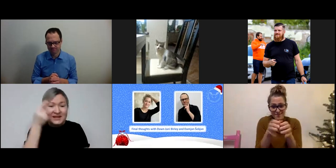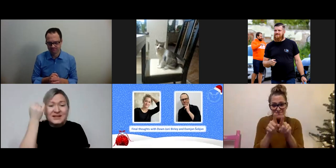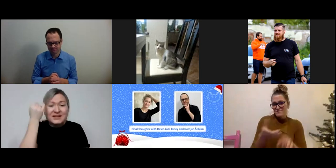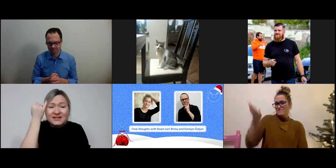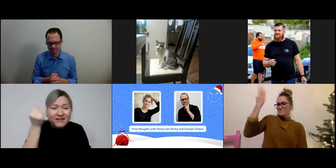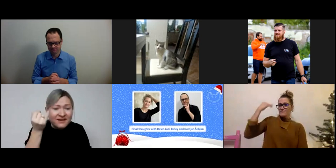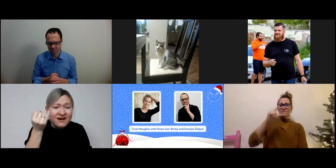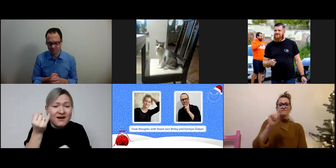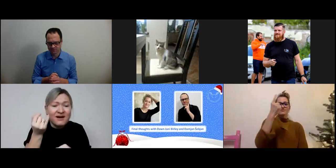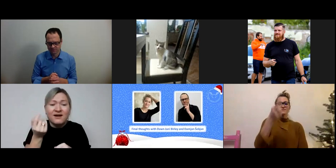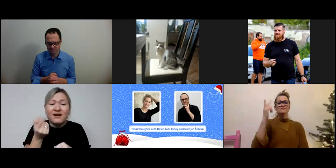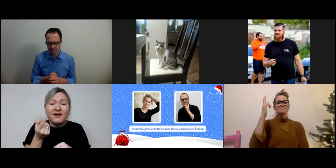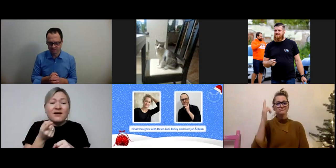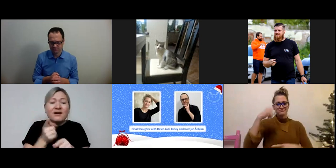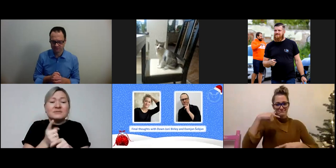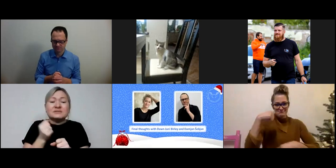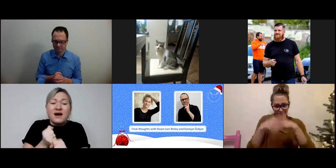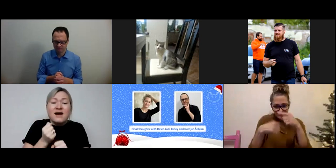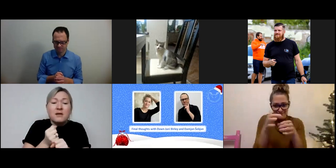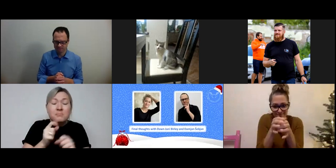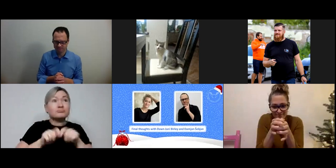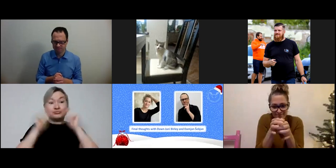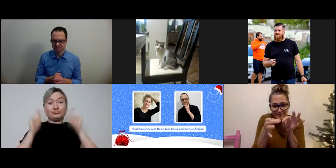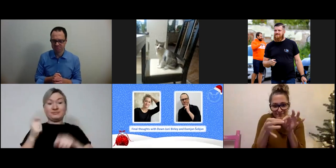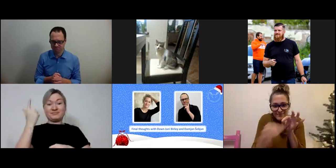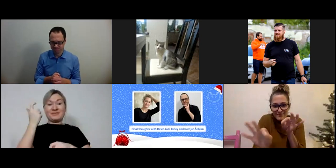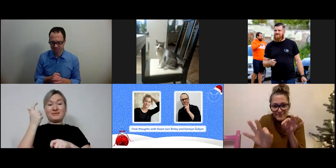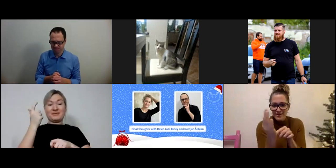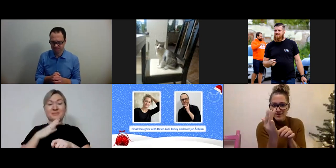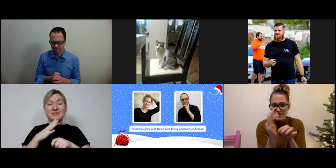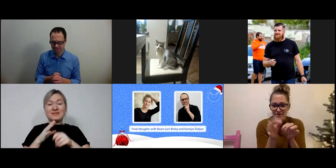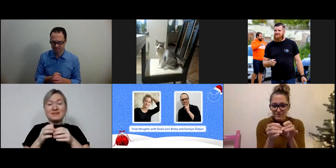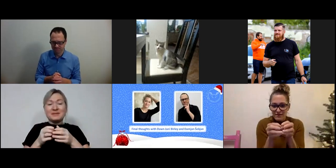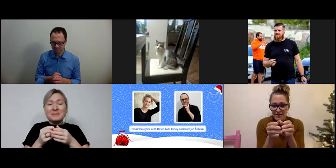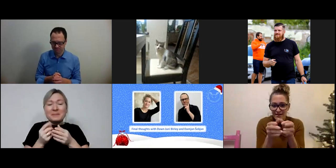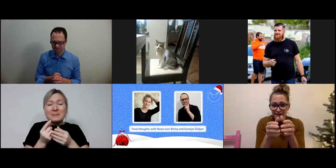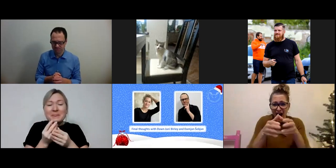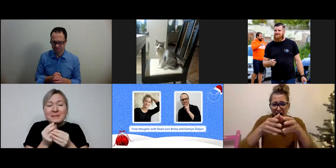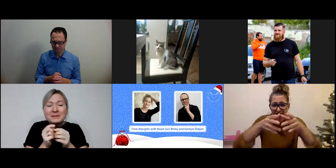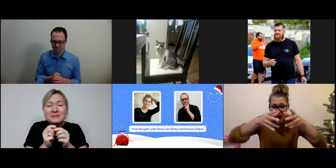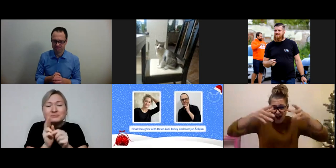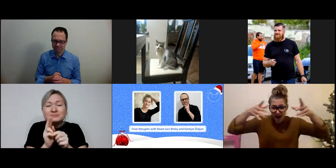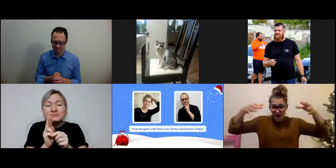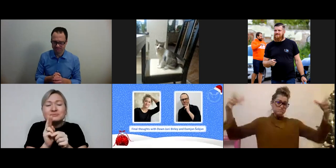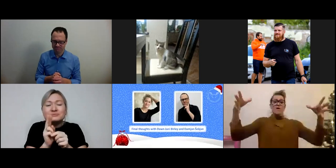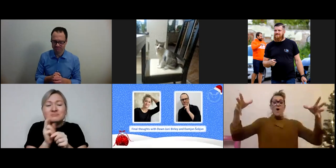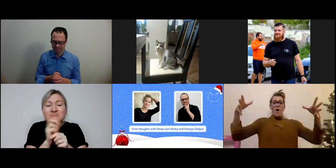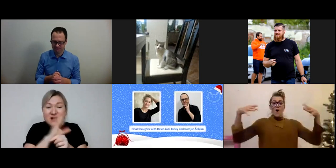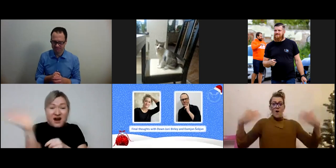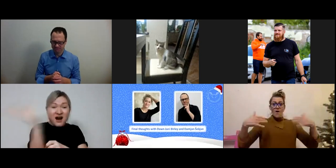difficult job. This, at the start, was really just a small idea, but you're the one that